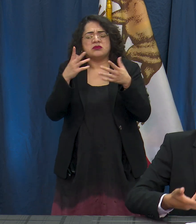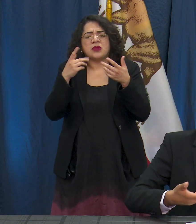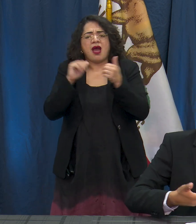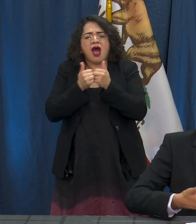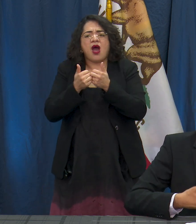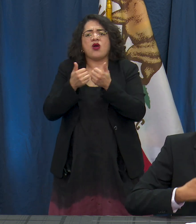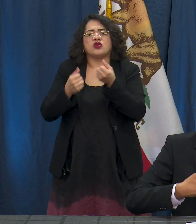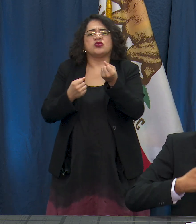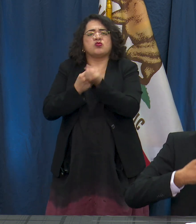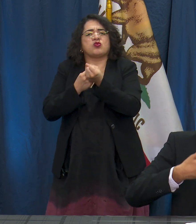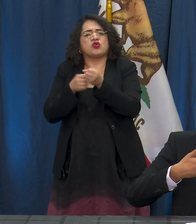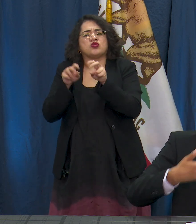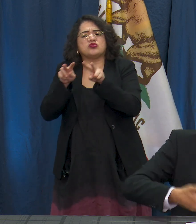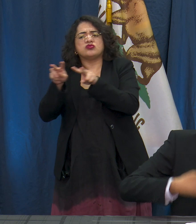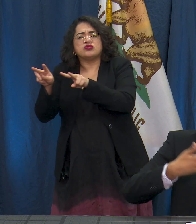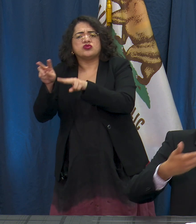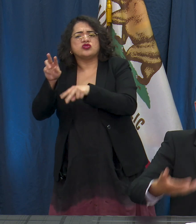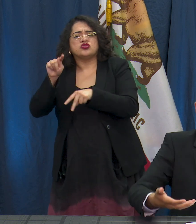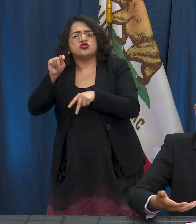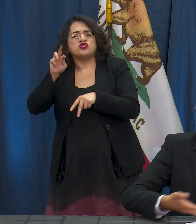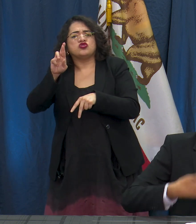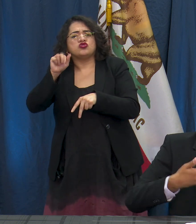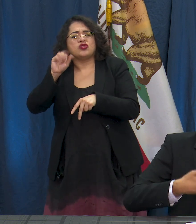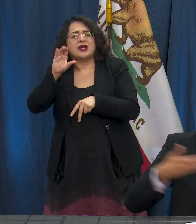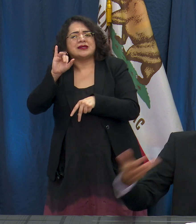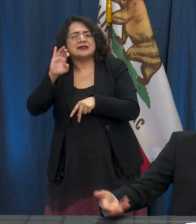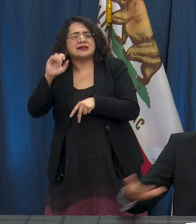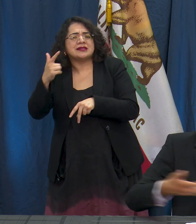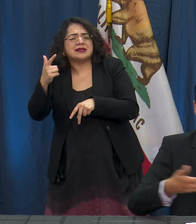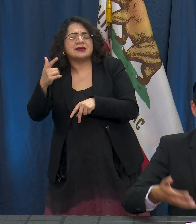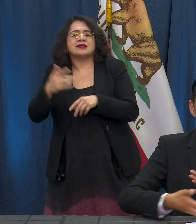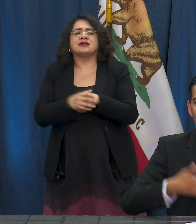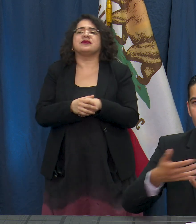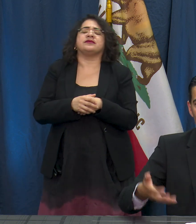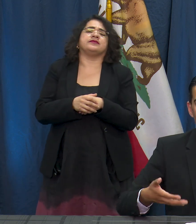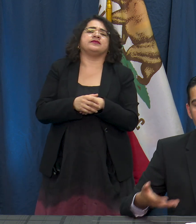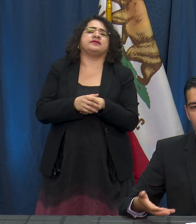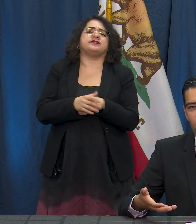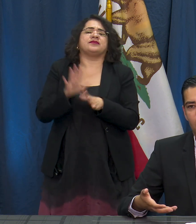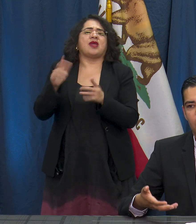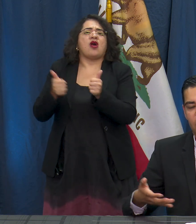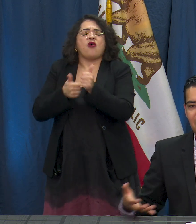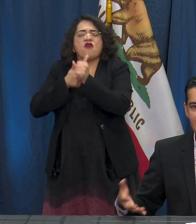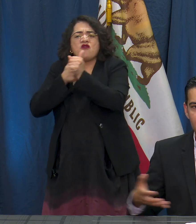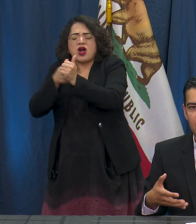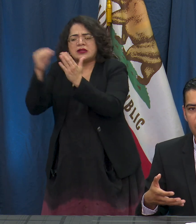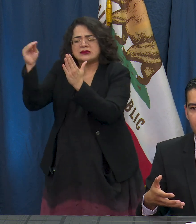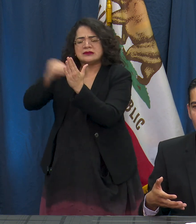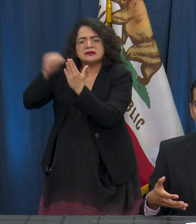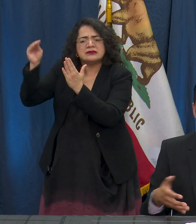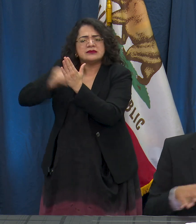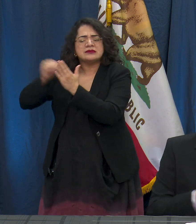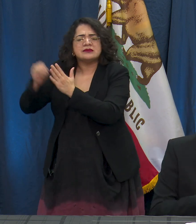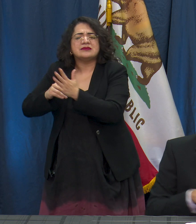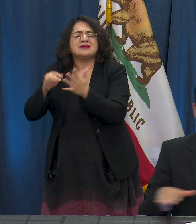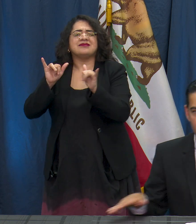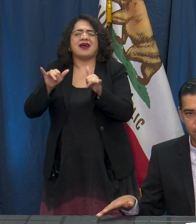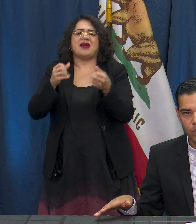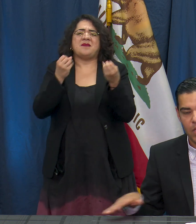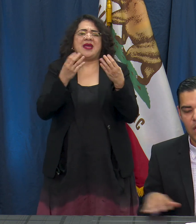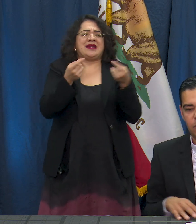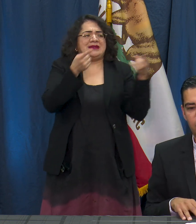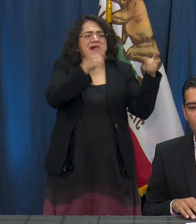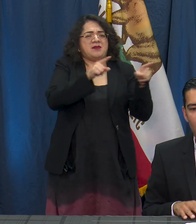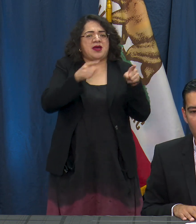tracing and to be able to follow an individual and where they are. There's all sorts of things happening, but it takes